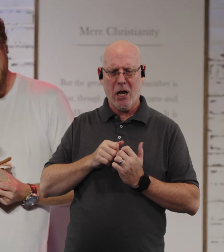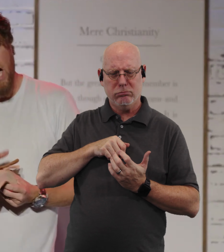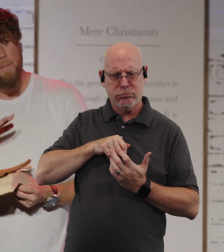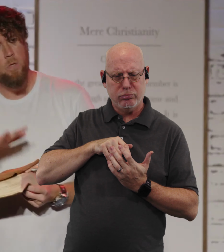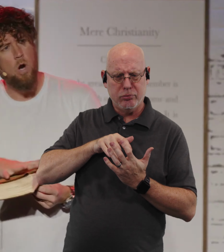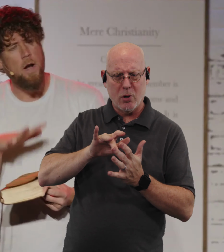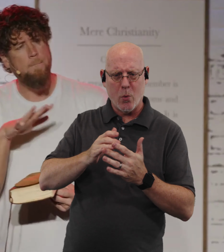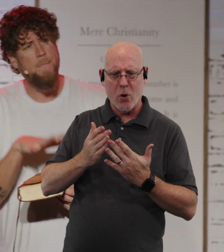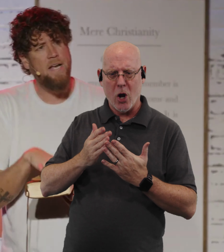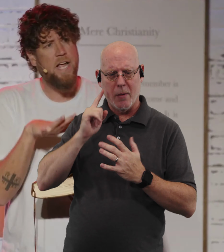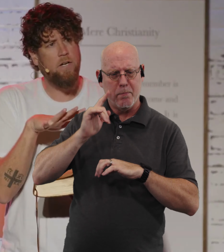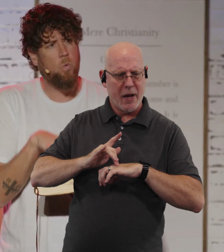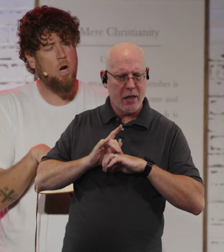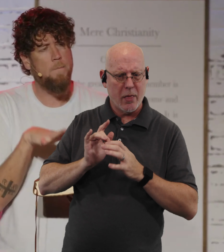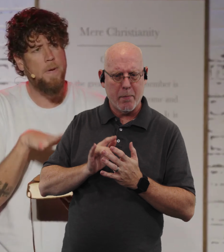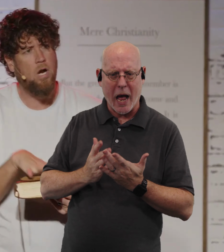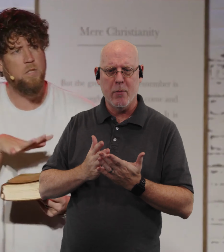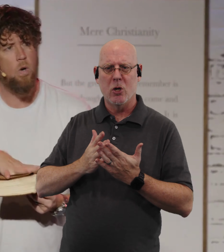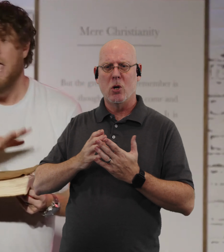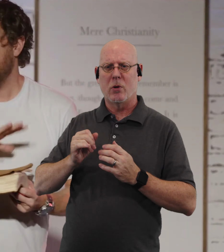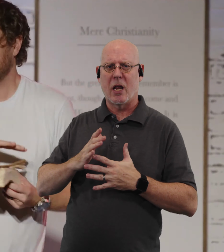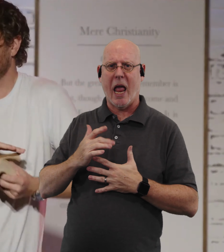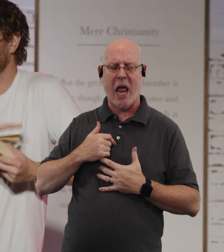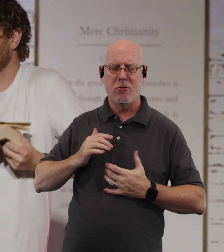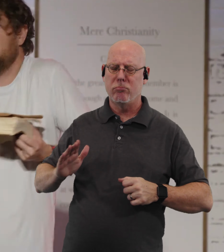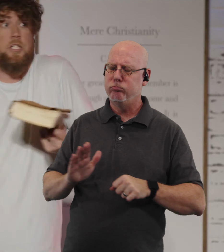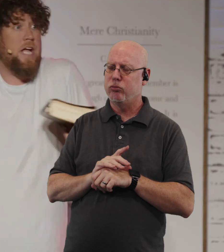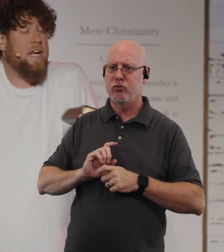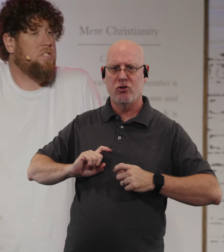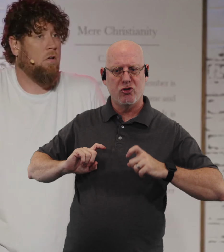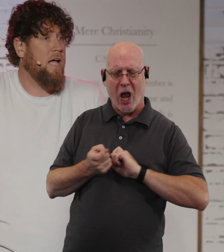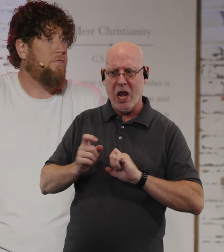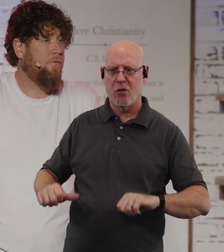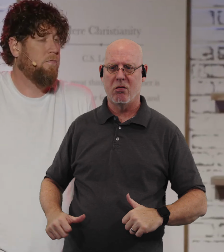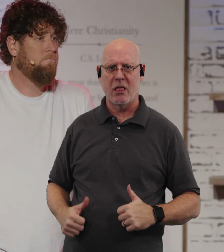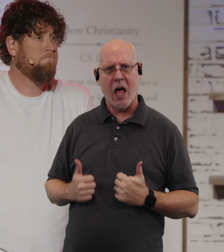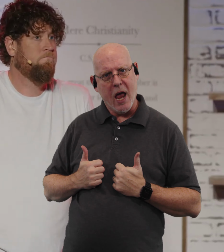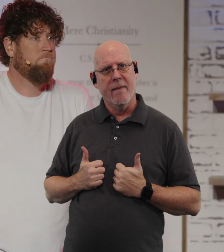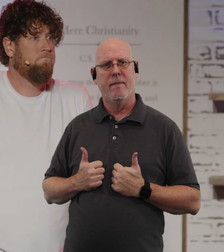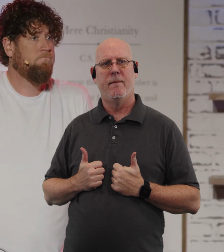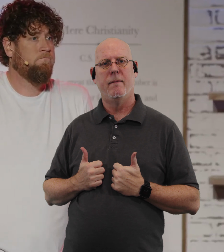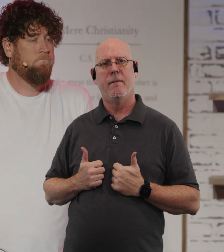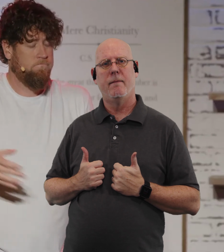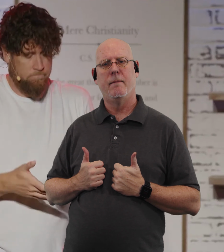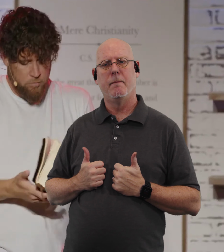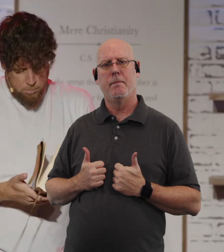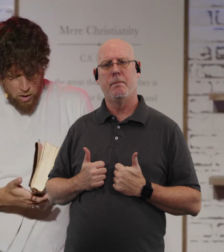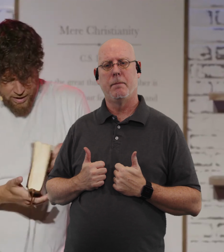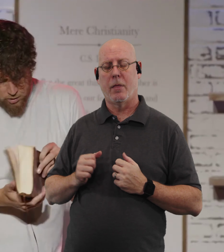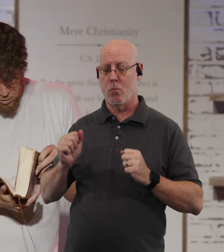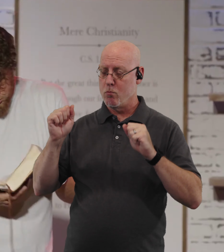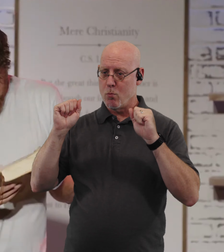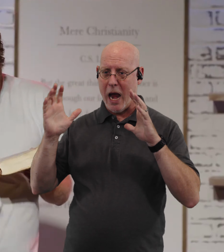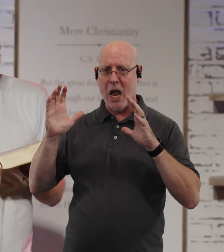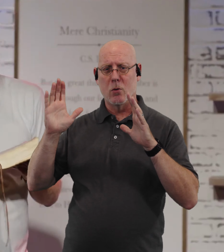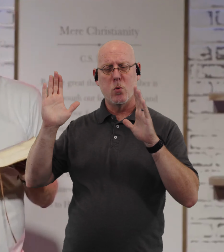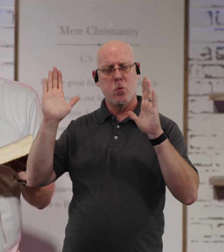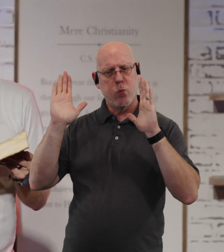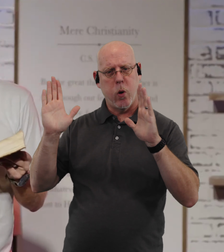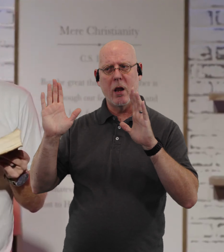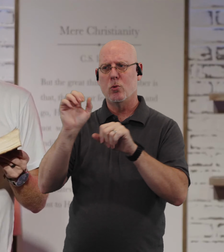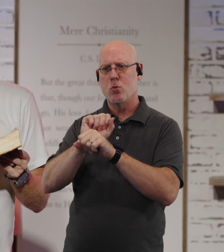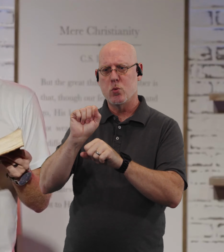spending time in the word and meditating on the word and memorizing the word had completely changed their life. It's miraculous,